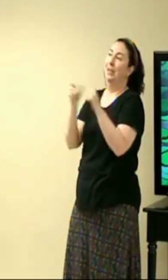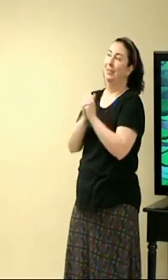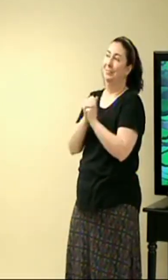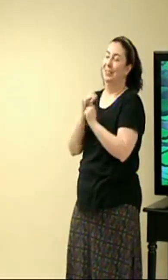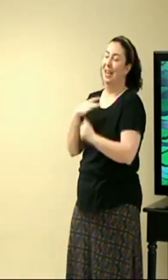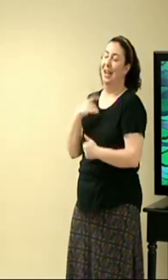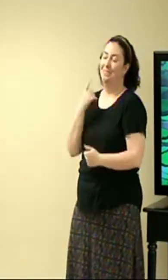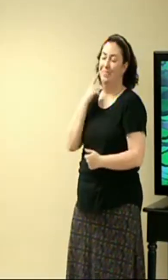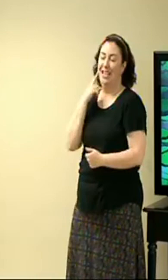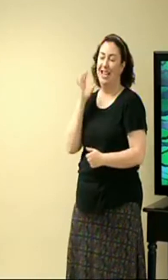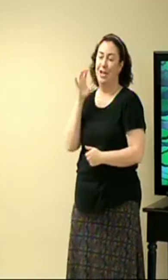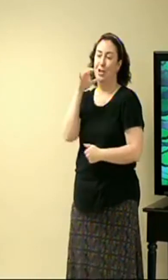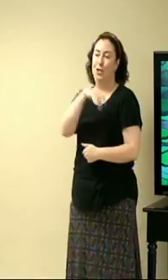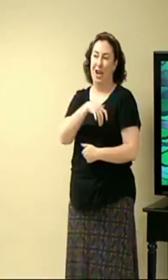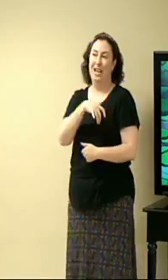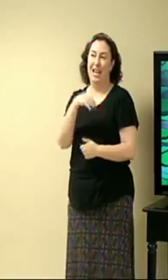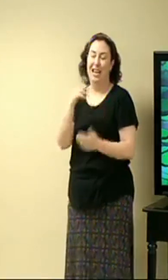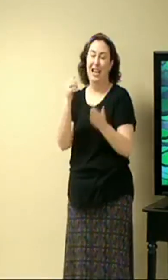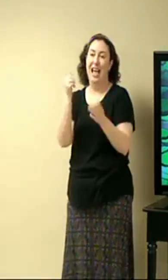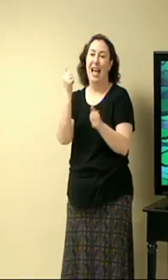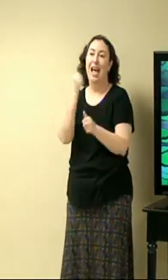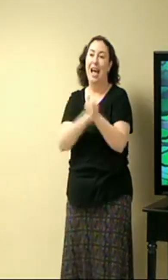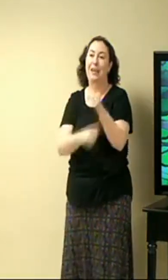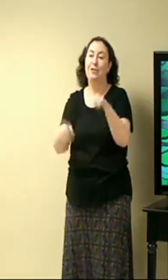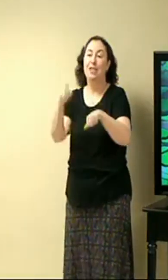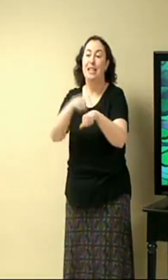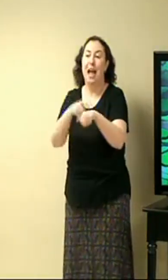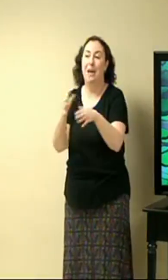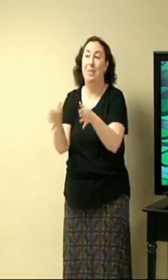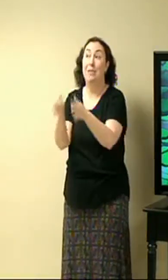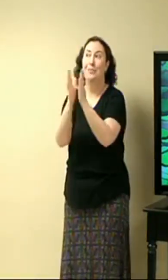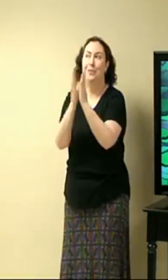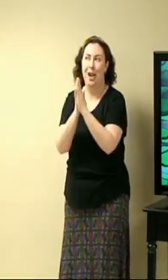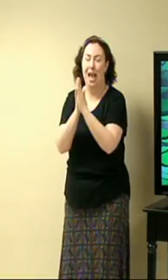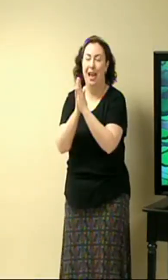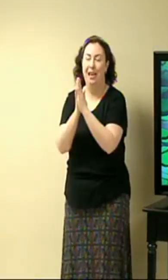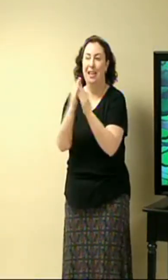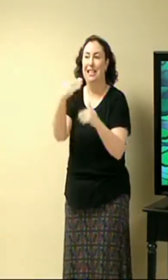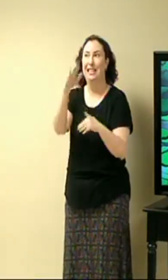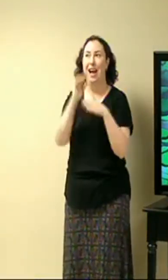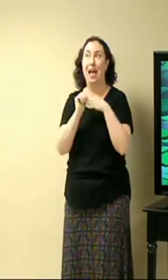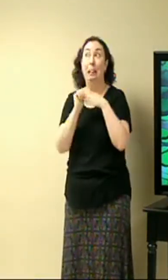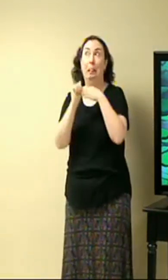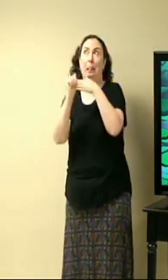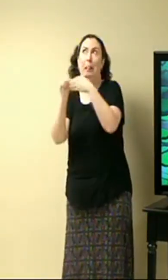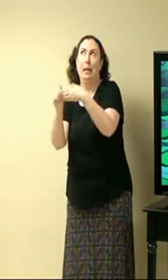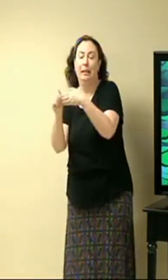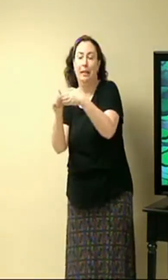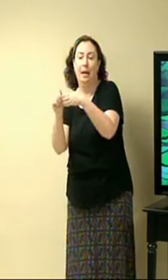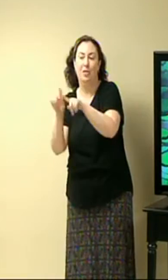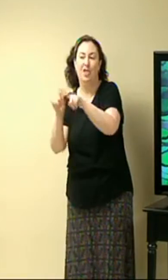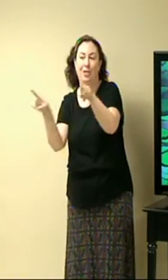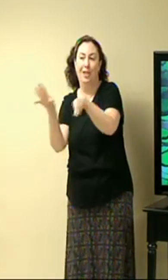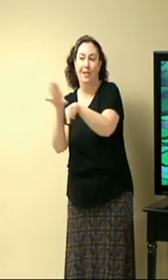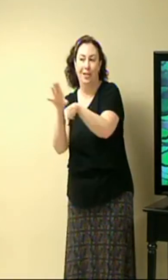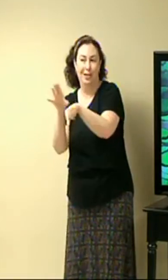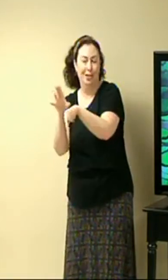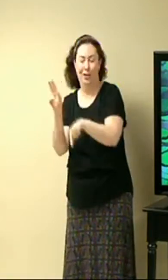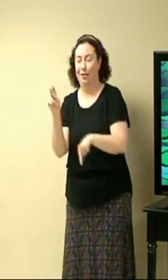leads them to a different church. It's not that God's leading you to a different church. It's that you are obsessed with